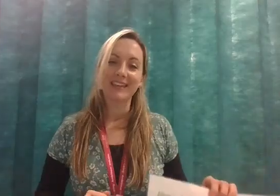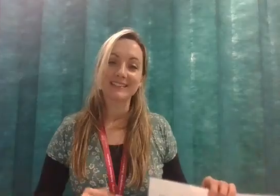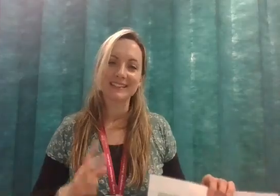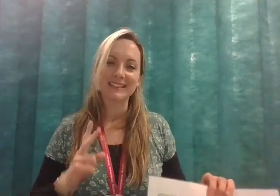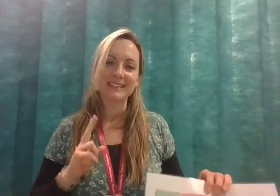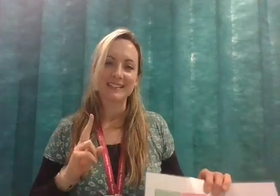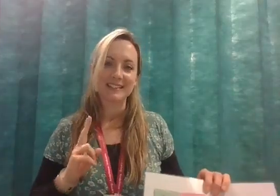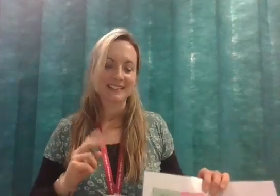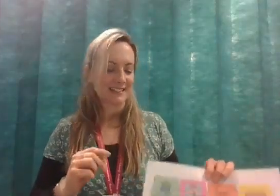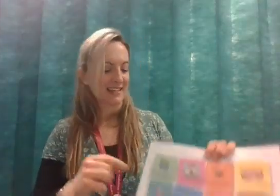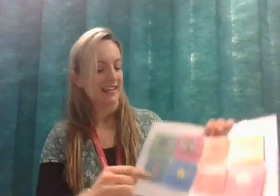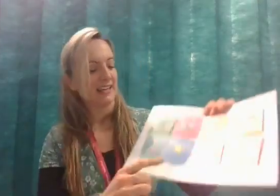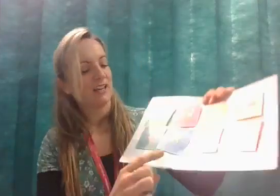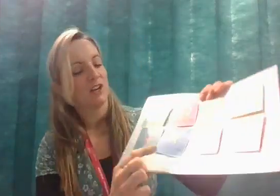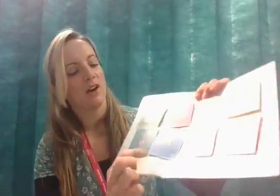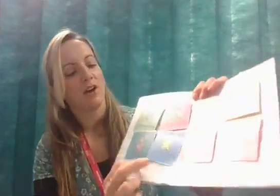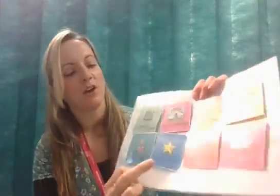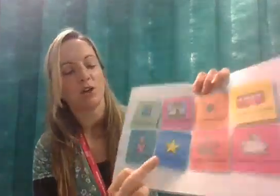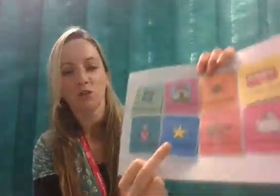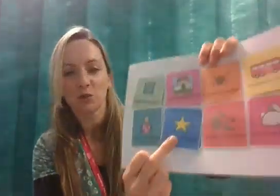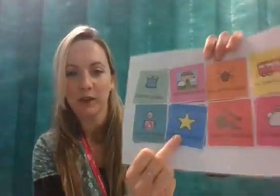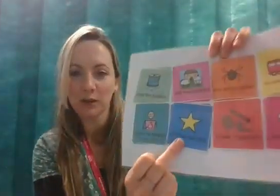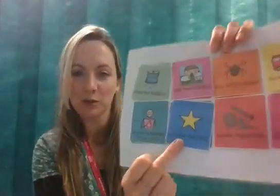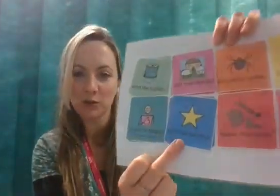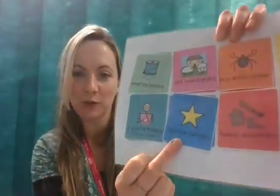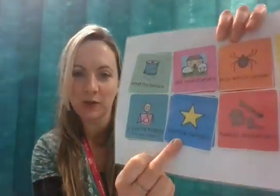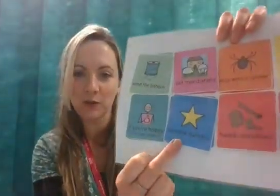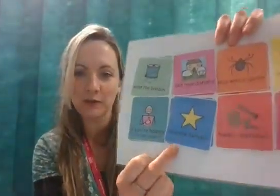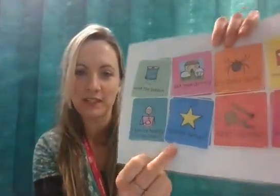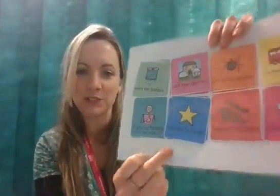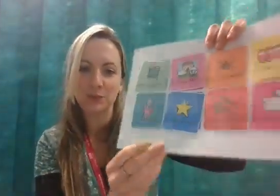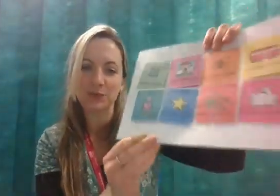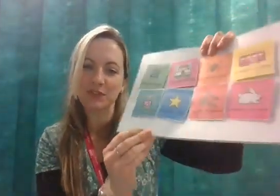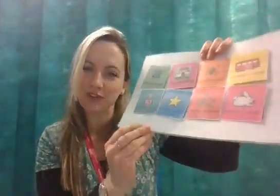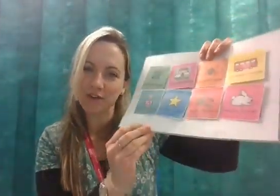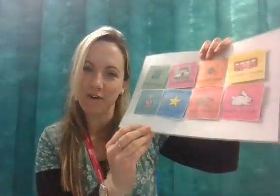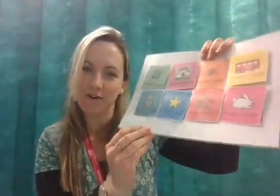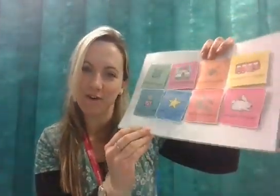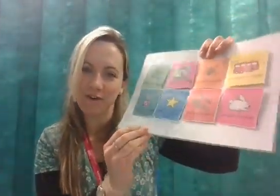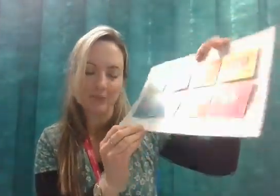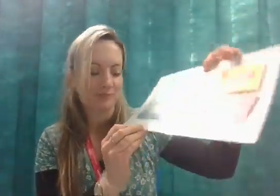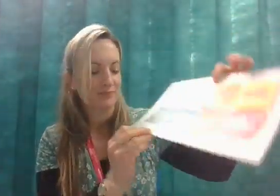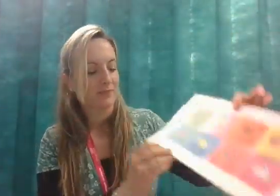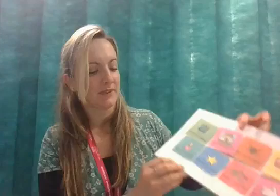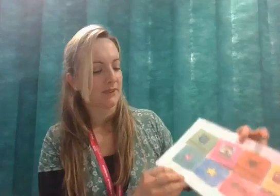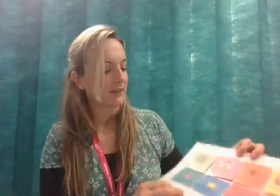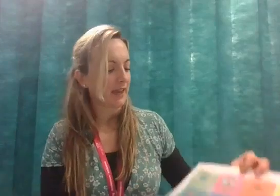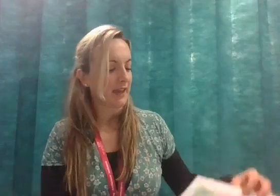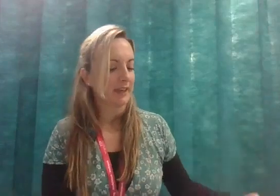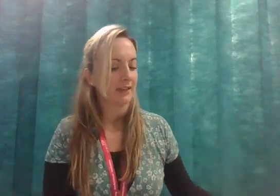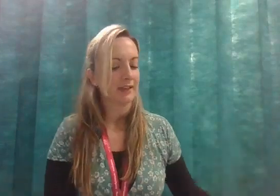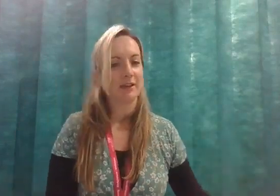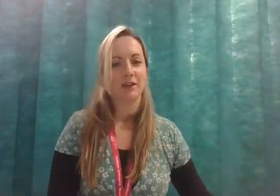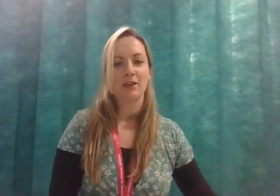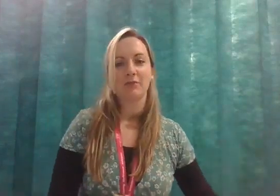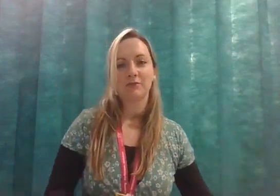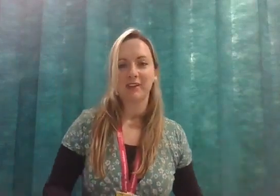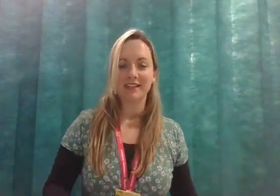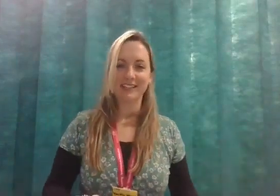Let's sing Twinkle, Twinkle, Little Star. Okay,